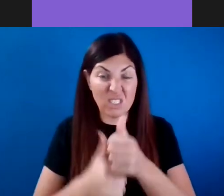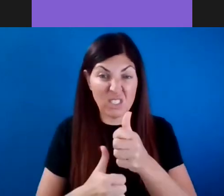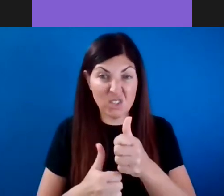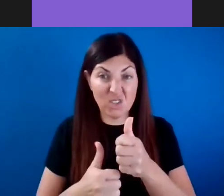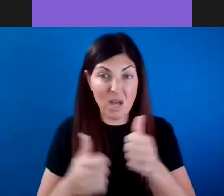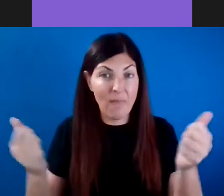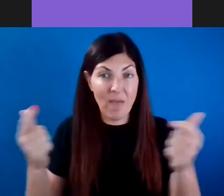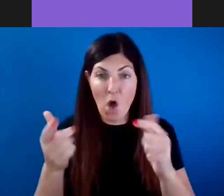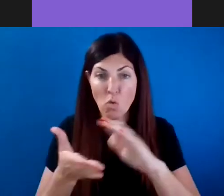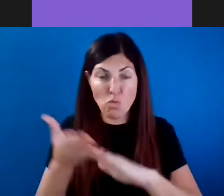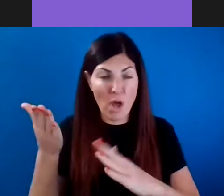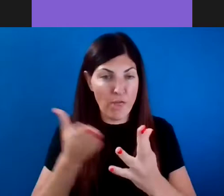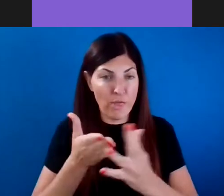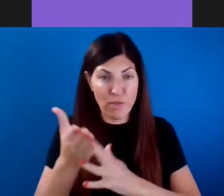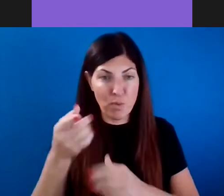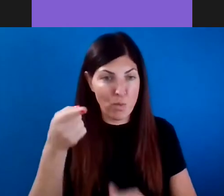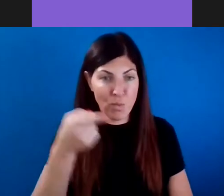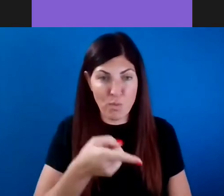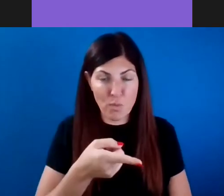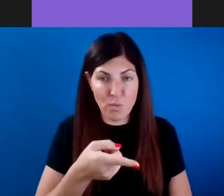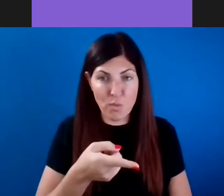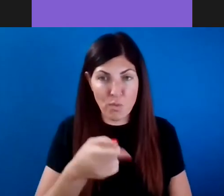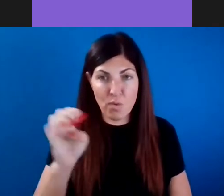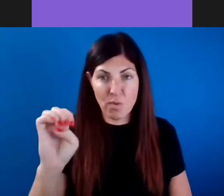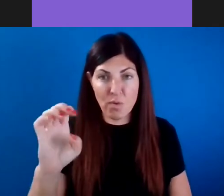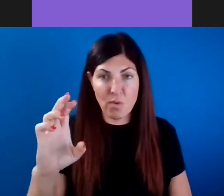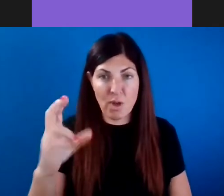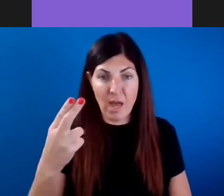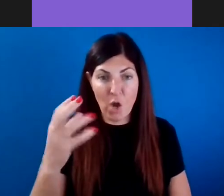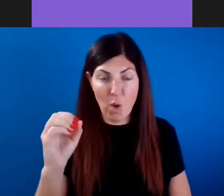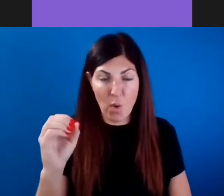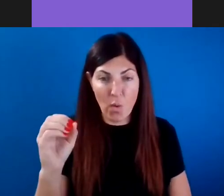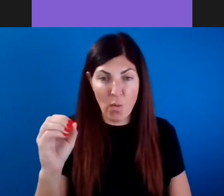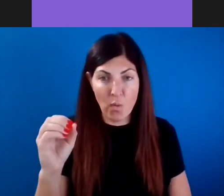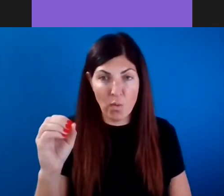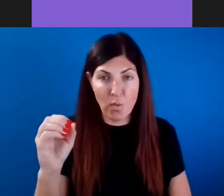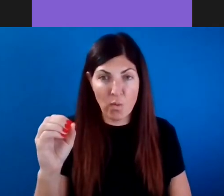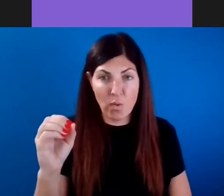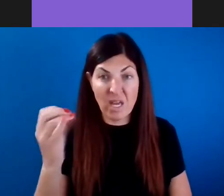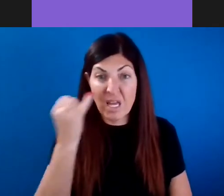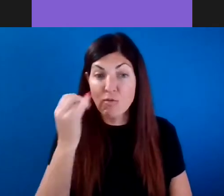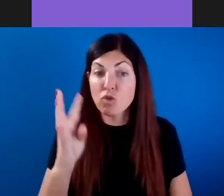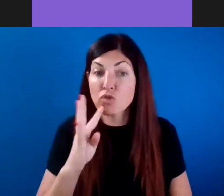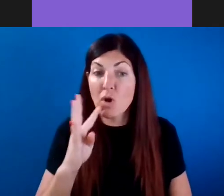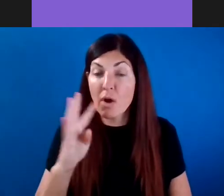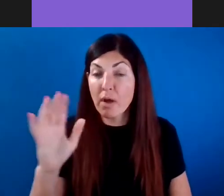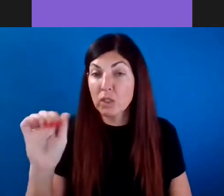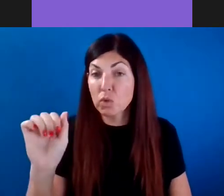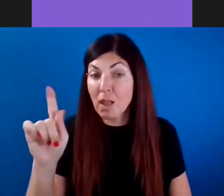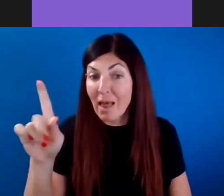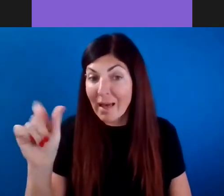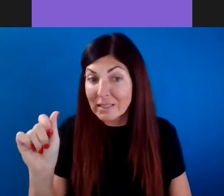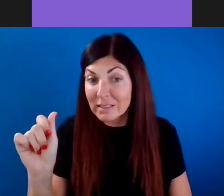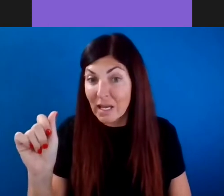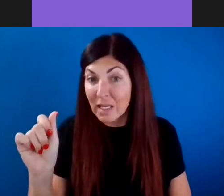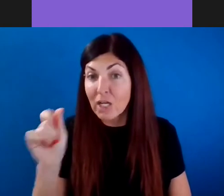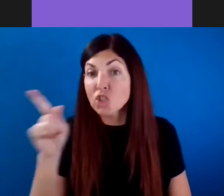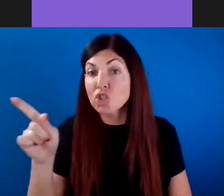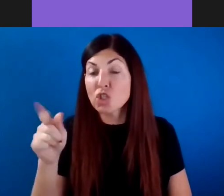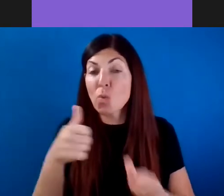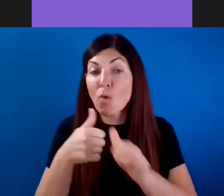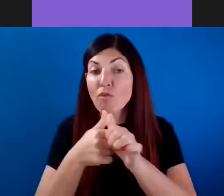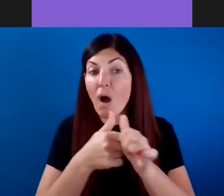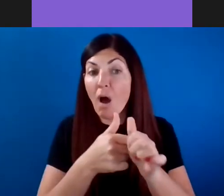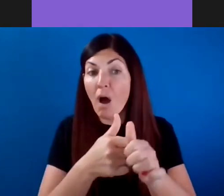Echo Show. What we demonstrated in the video is that if you're talking to Alexa, it will actually follow you around, which